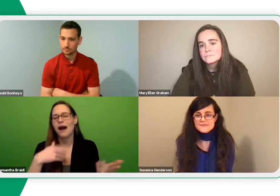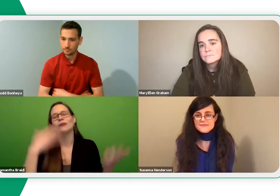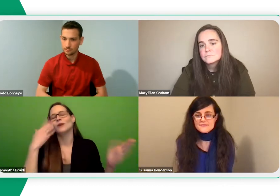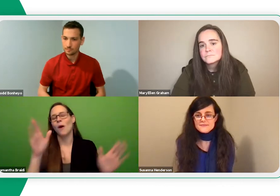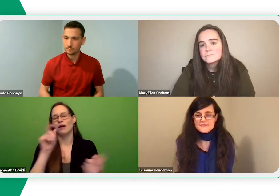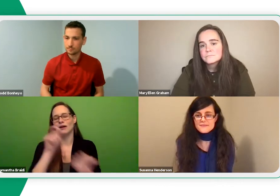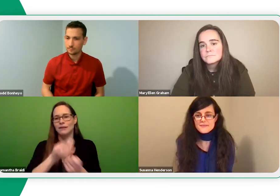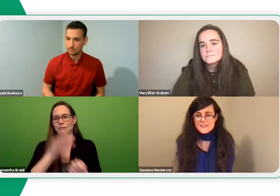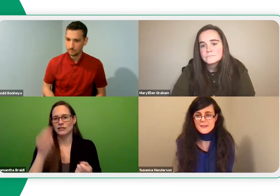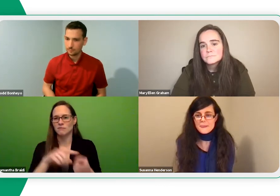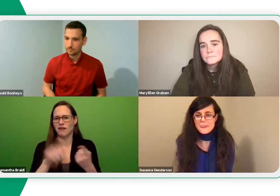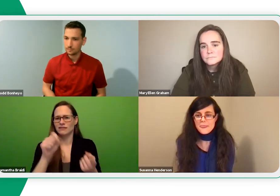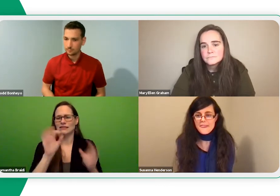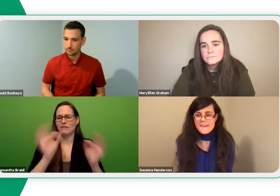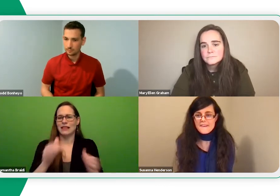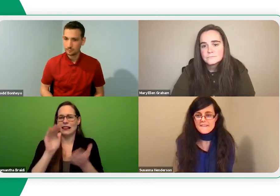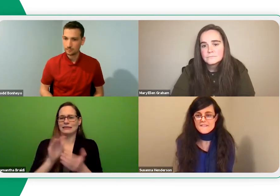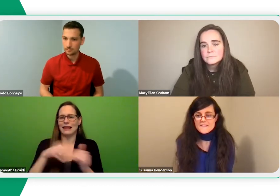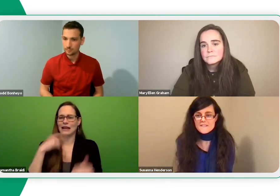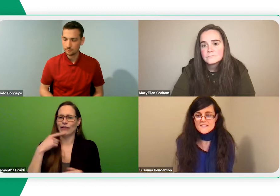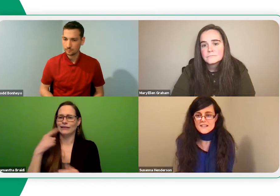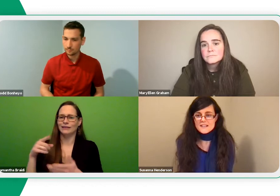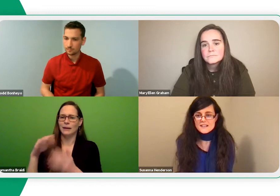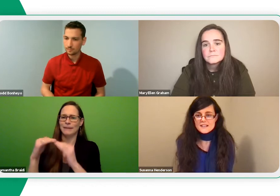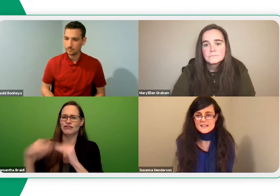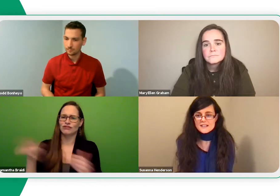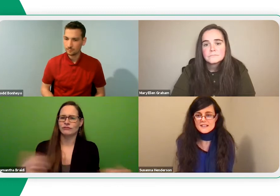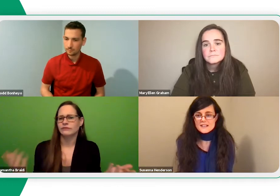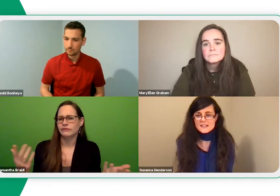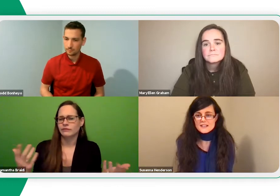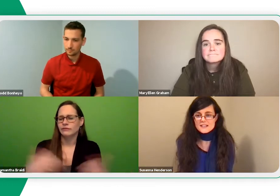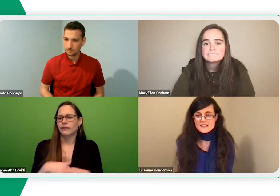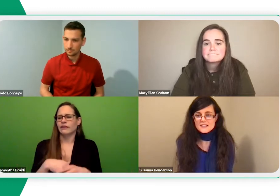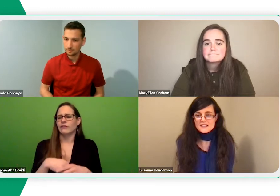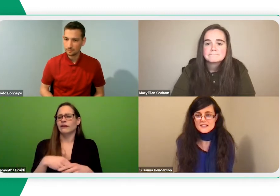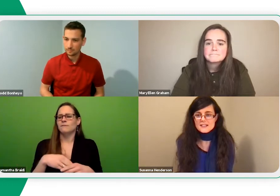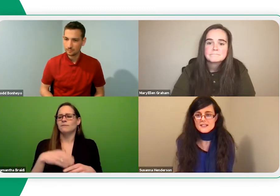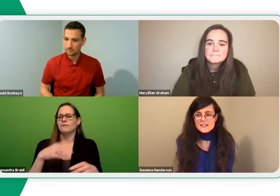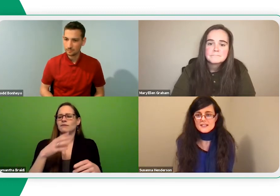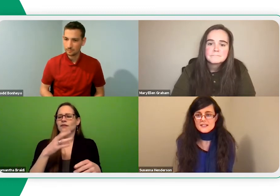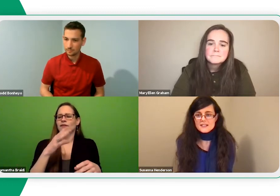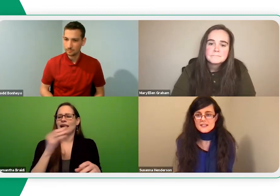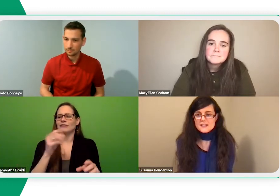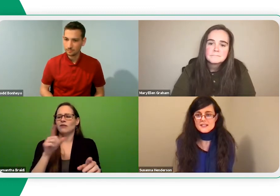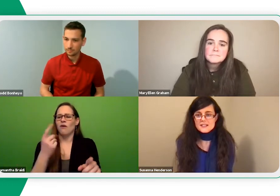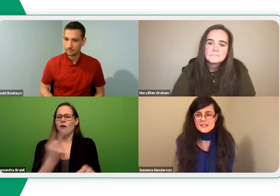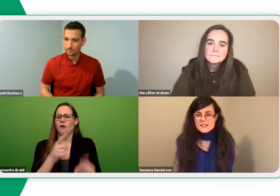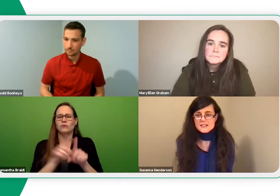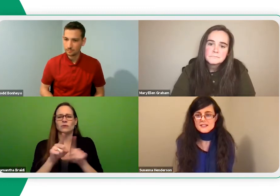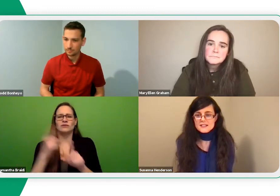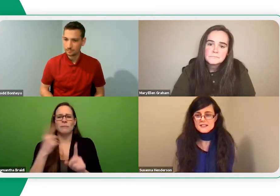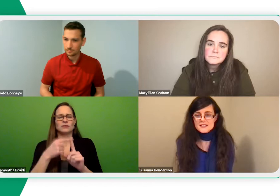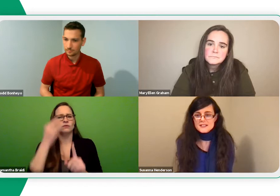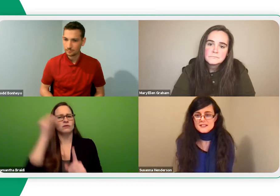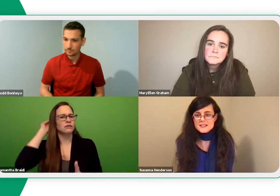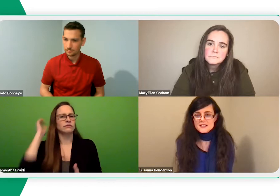deaf youth. Maybe, and I don't know what the number is, but it might be 70% of the information that the hearing peers have is accessible